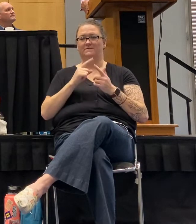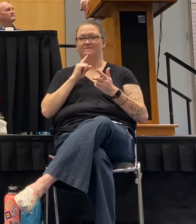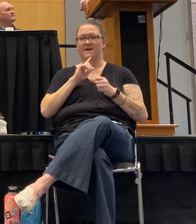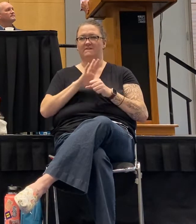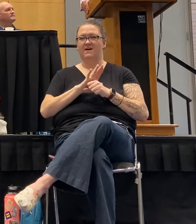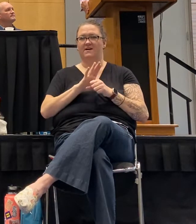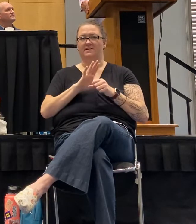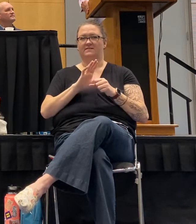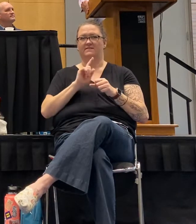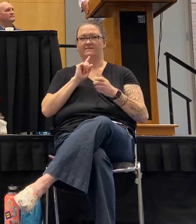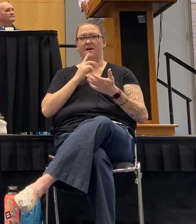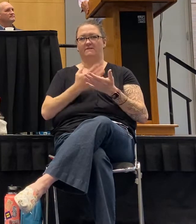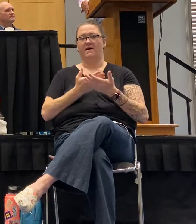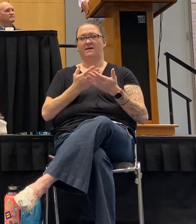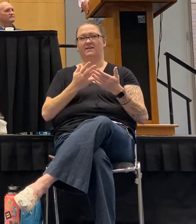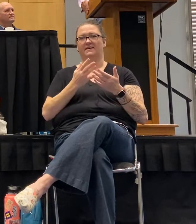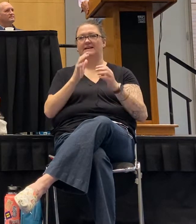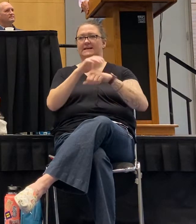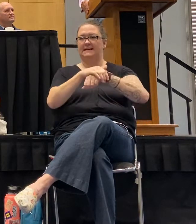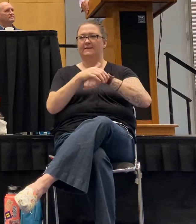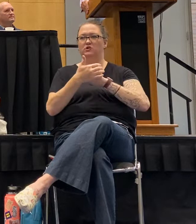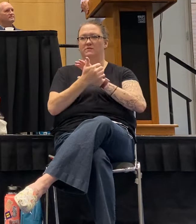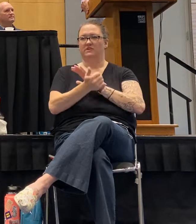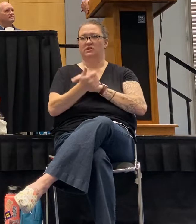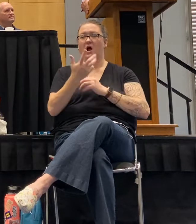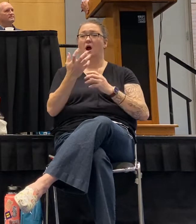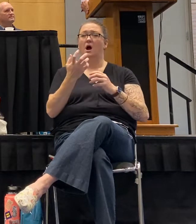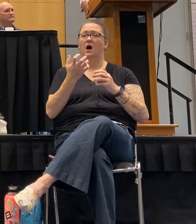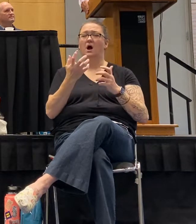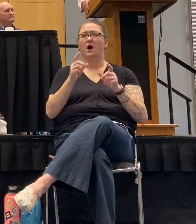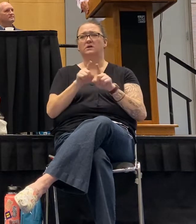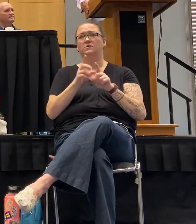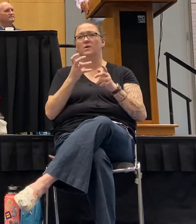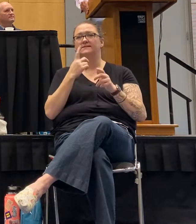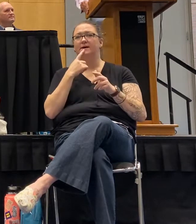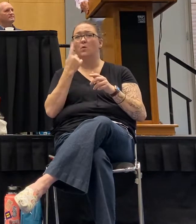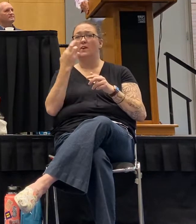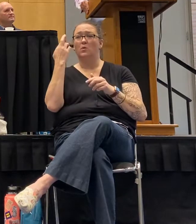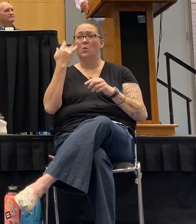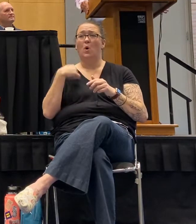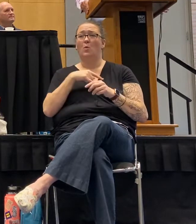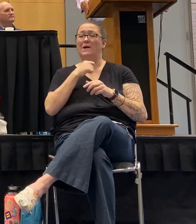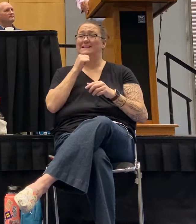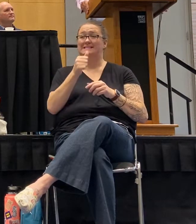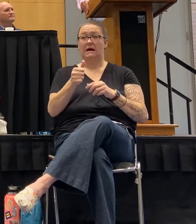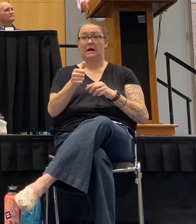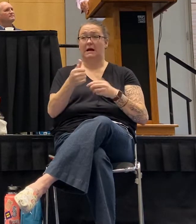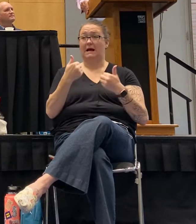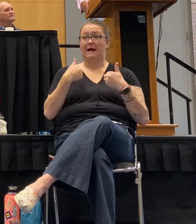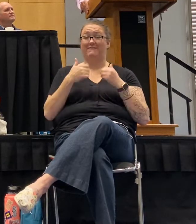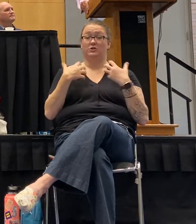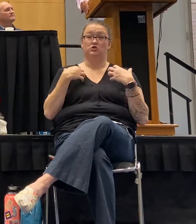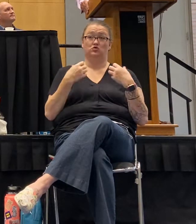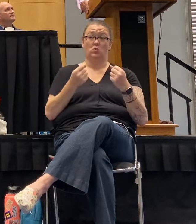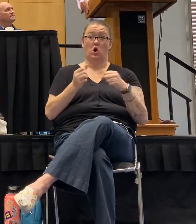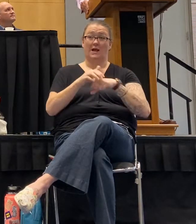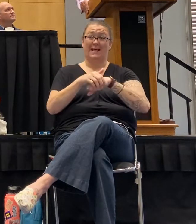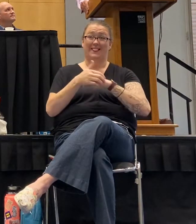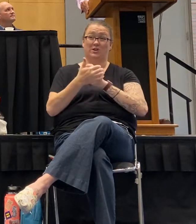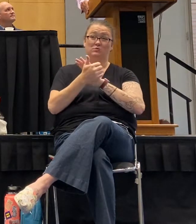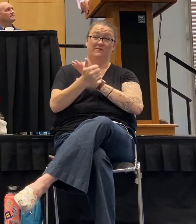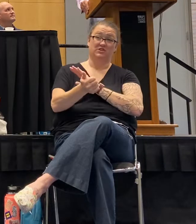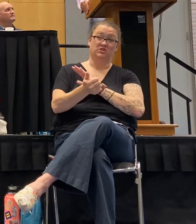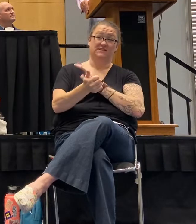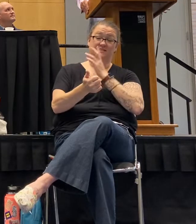proficiency. And I also want to say that one of the reasons why we did not have a strong English